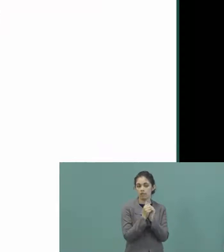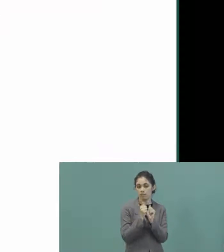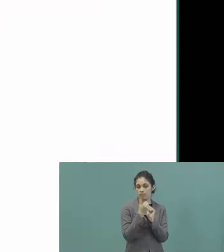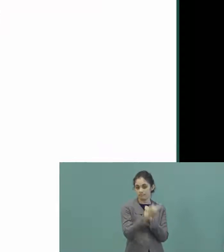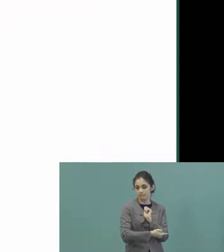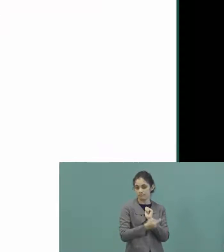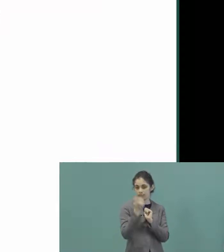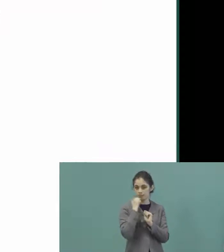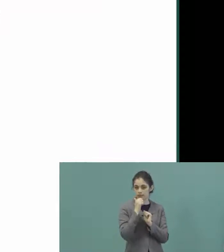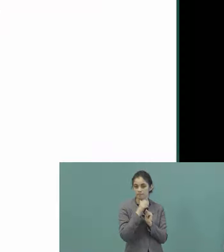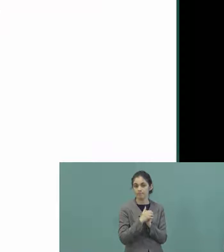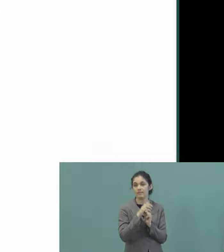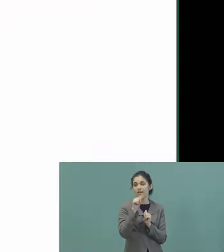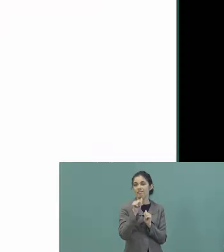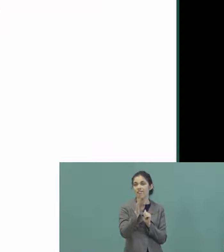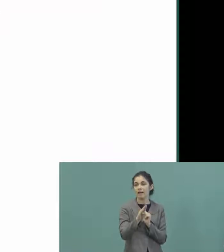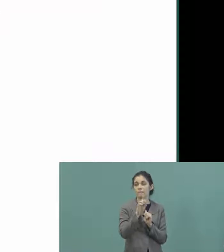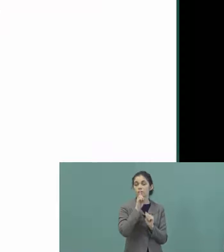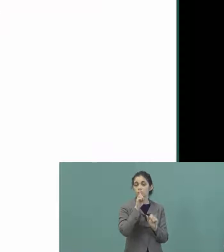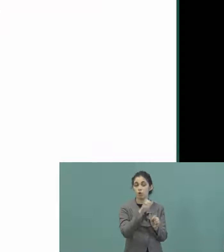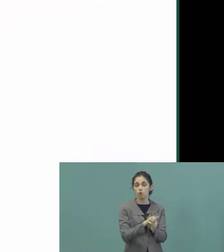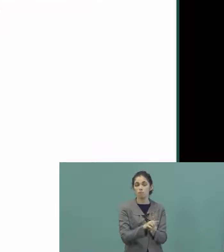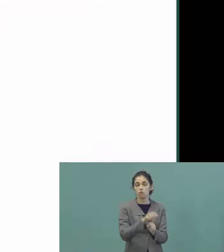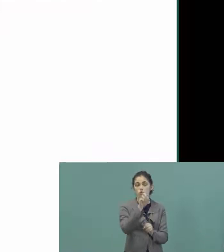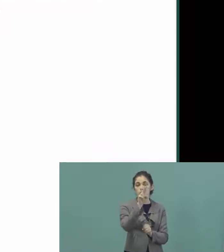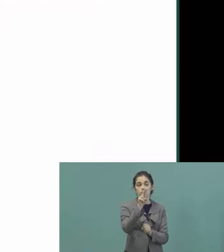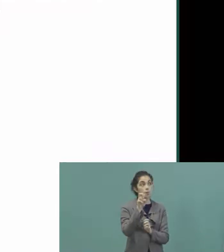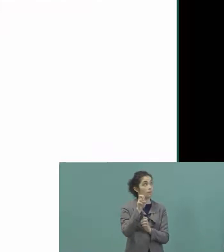basis. Lab confirmed cases,